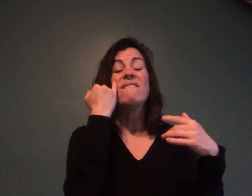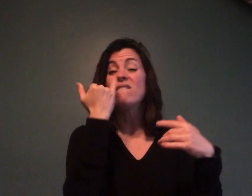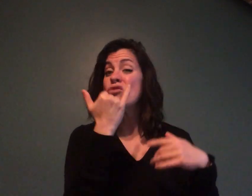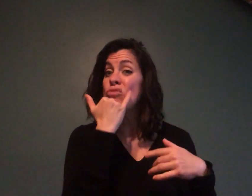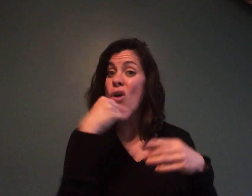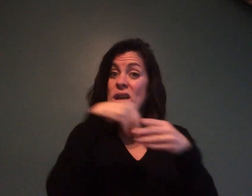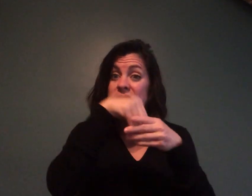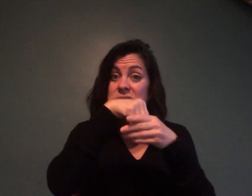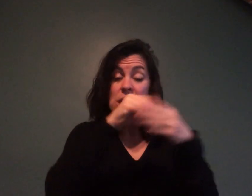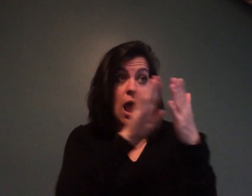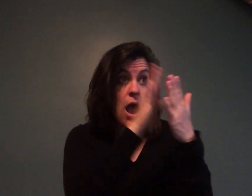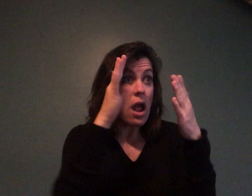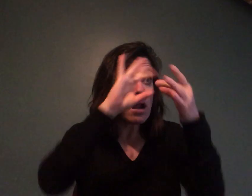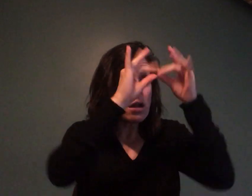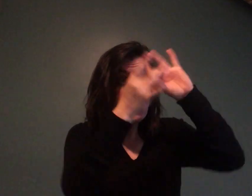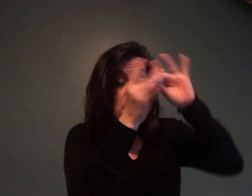All right? So,